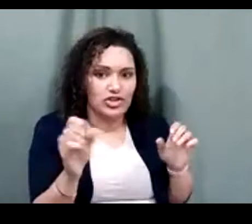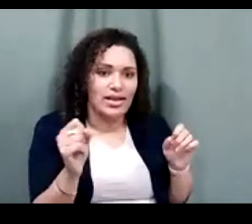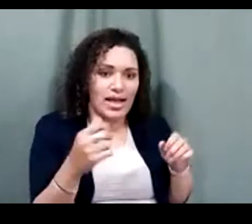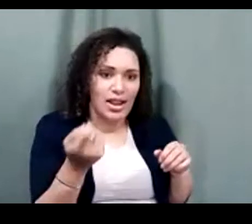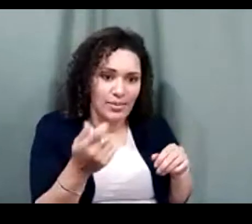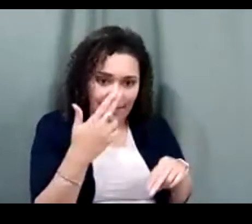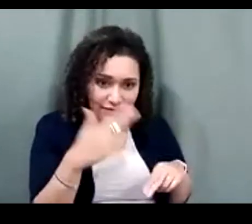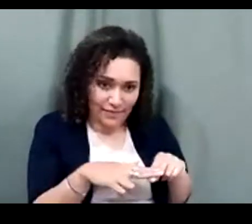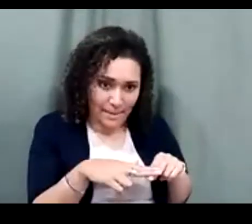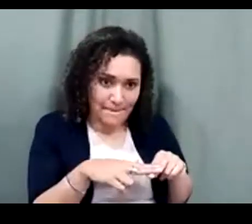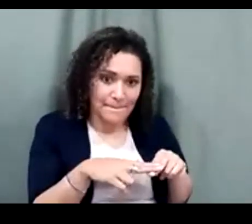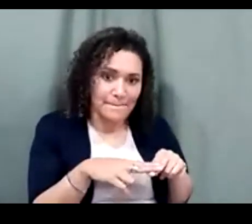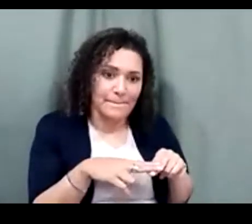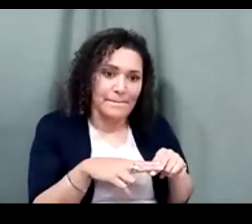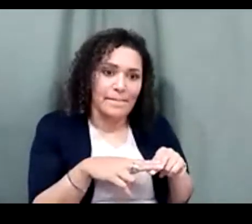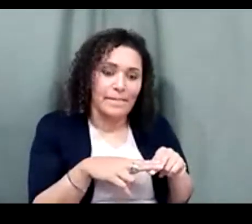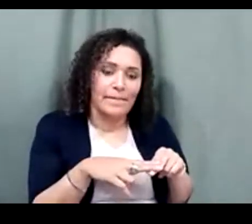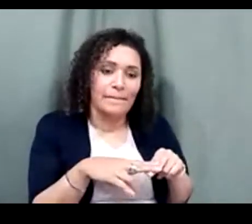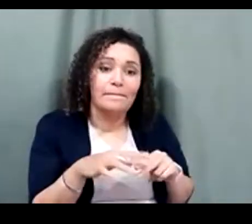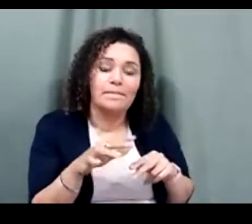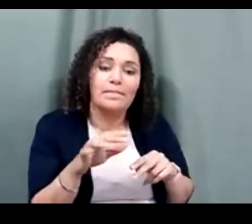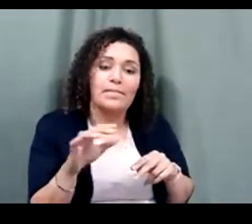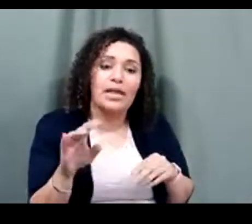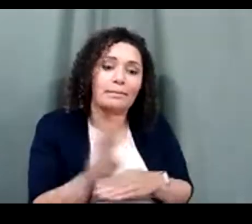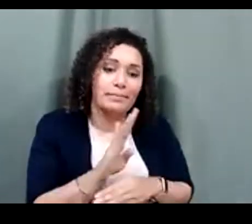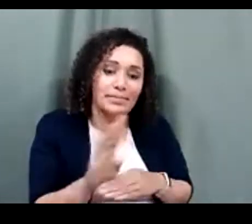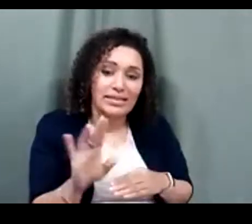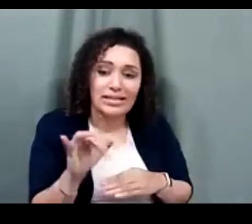fun. Like there are the commercial yeast. It sounds